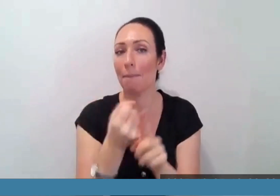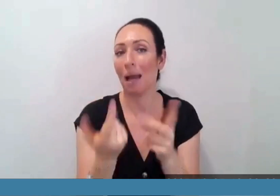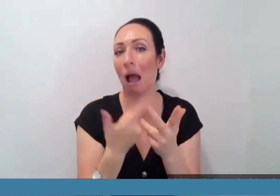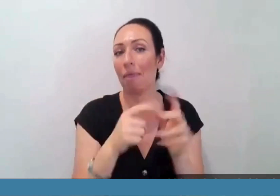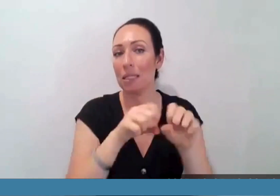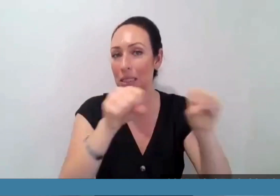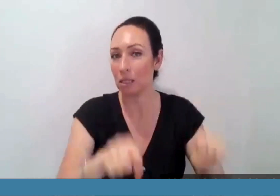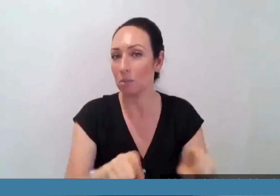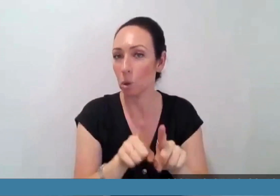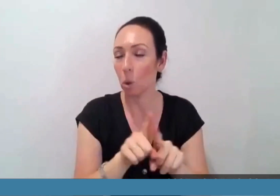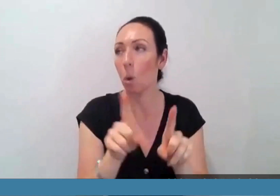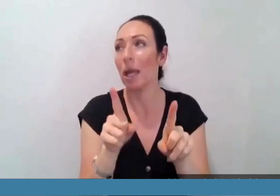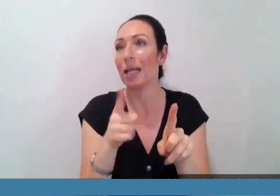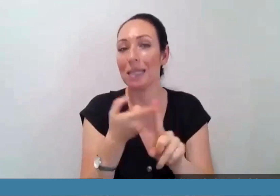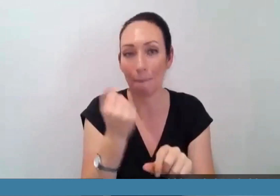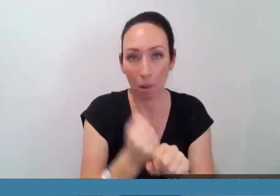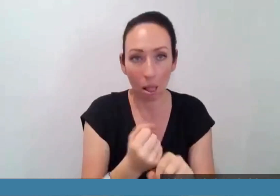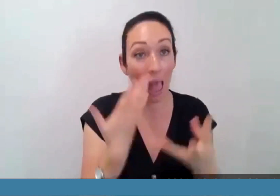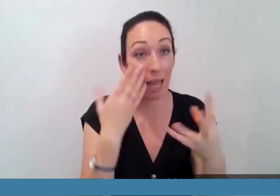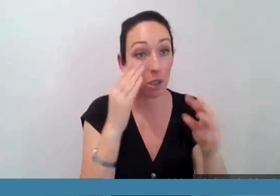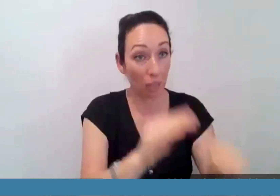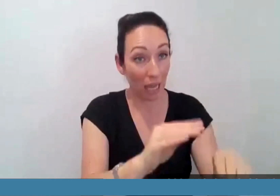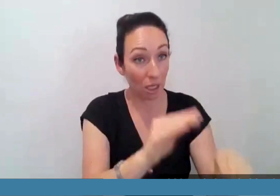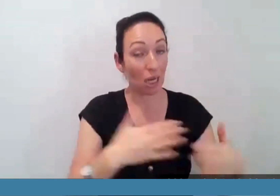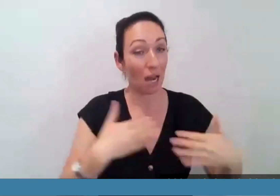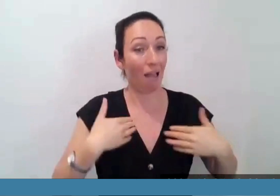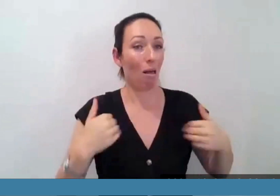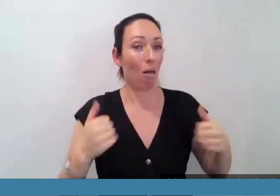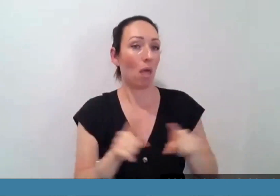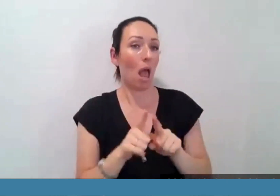such as education, health, and employment.